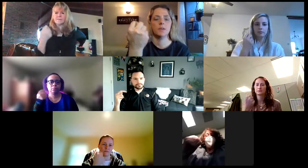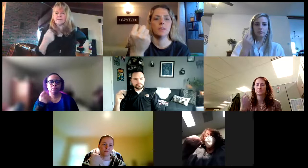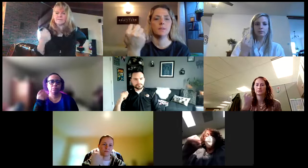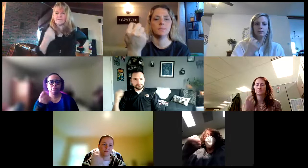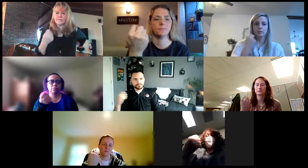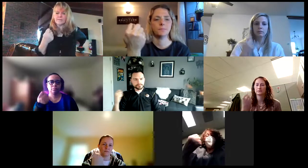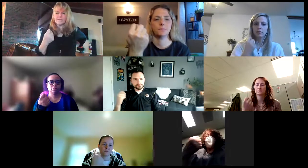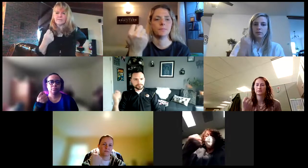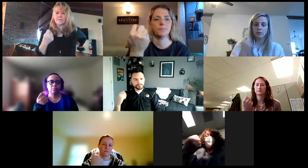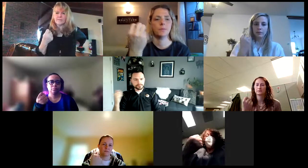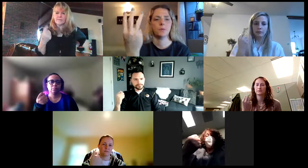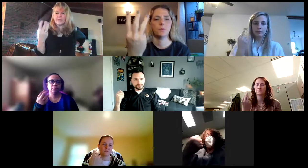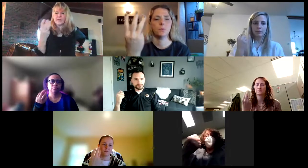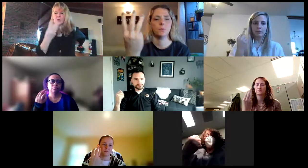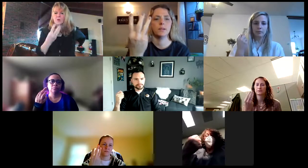Tuesday,